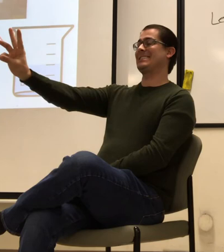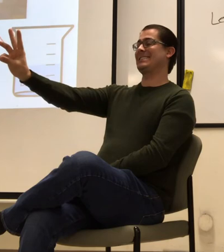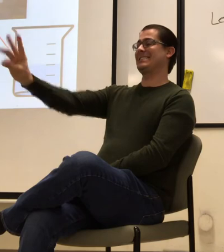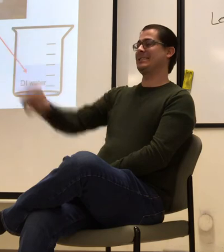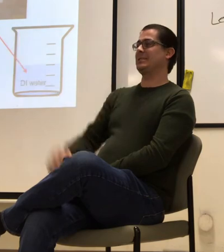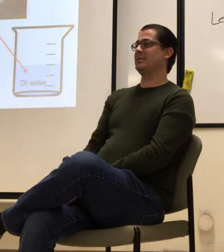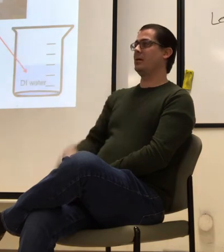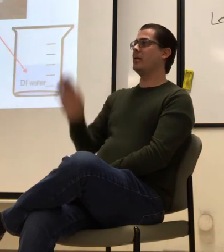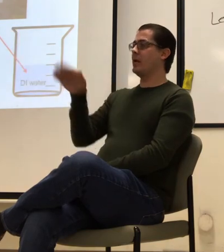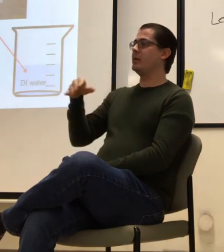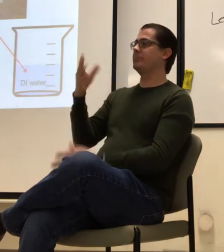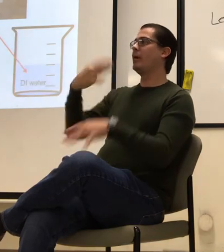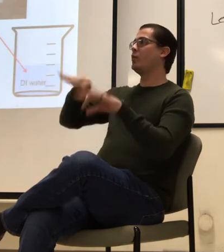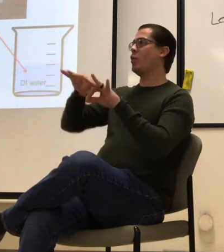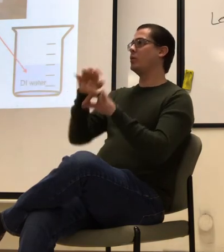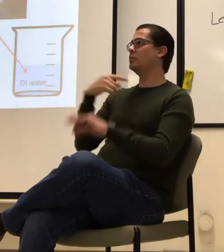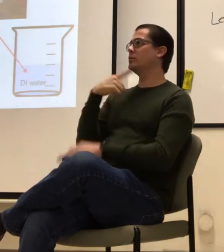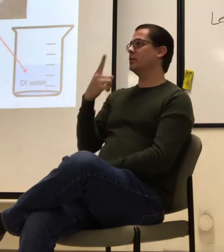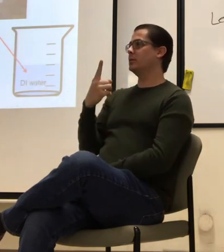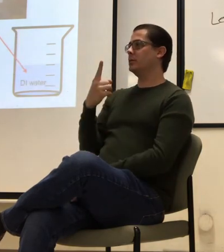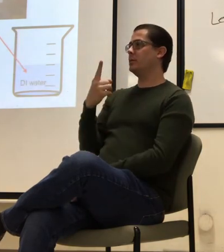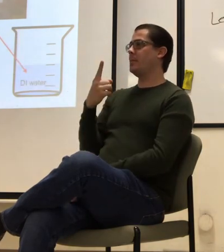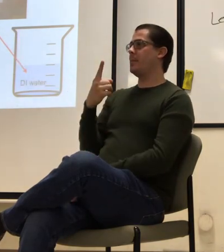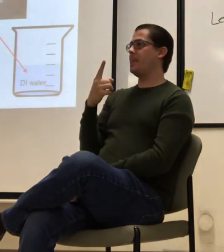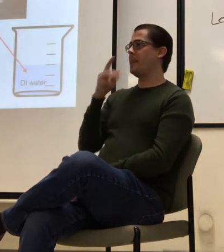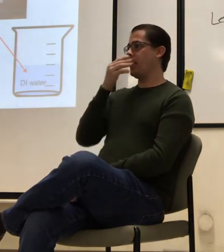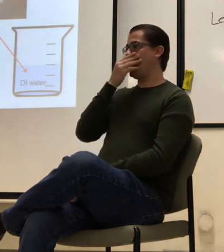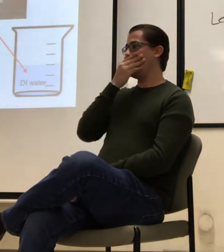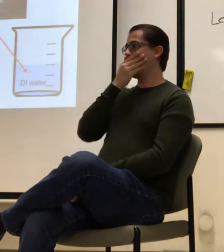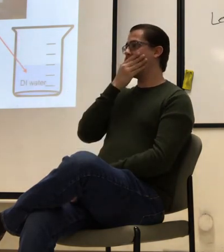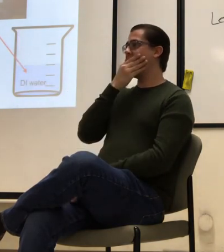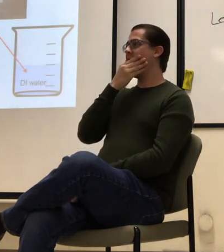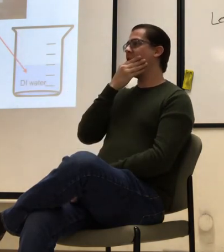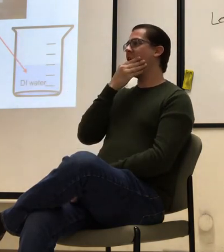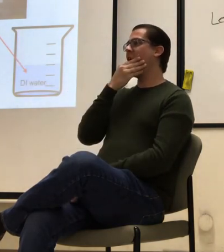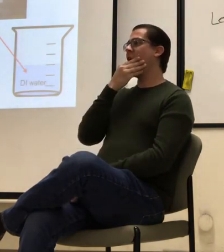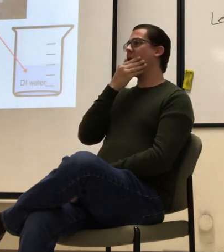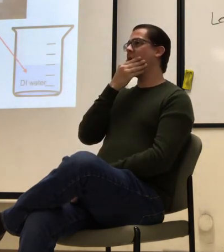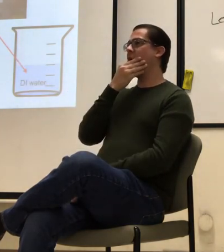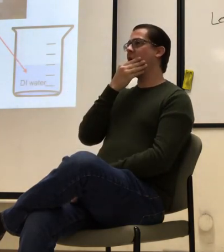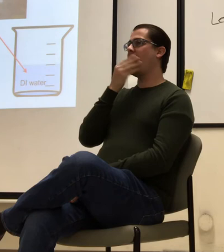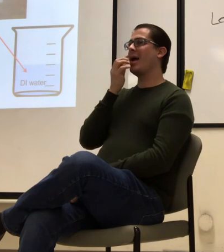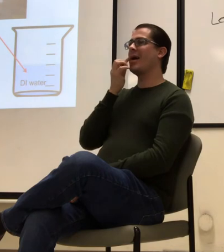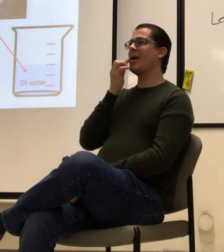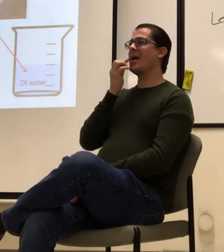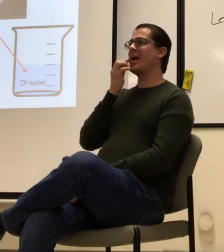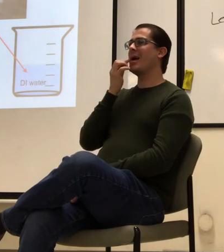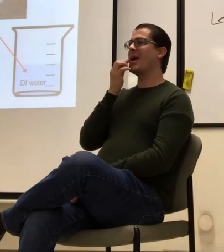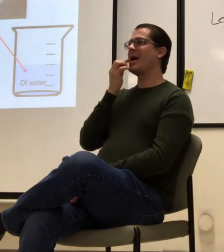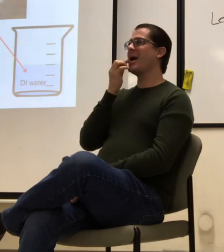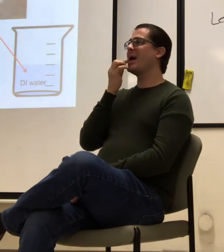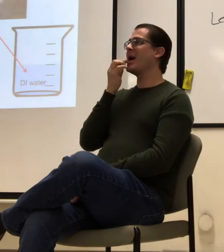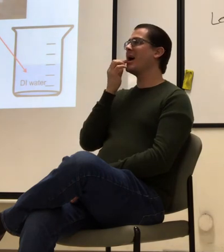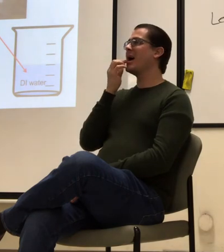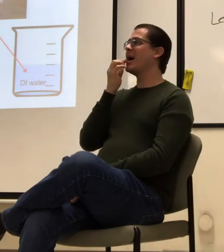say. So, just looking ahead, let's see. This is the 6th.